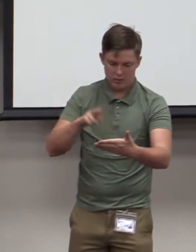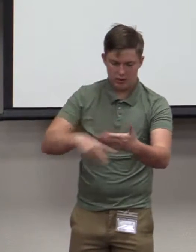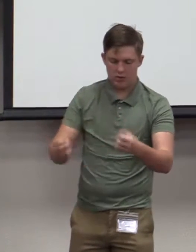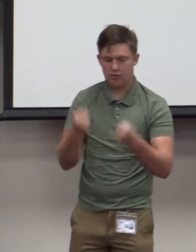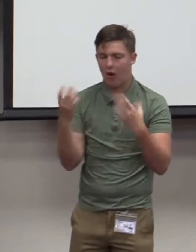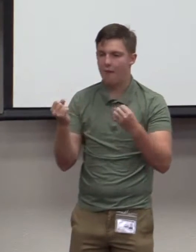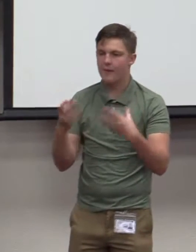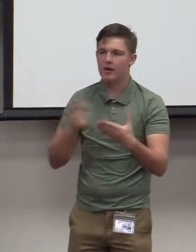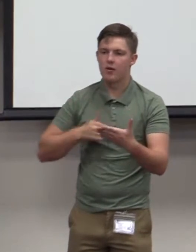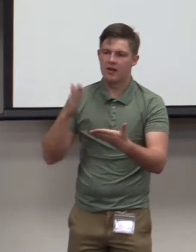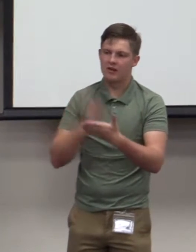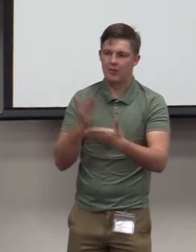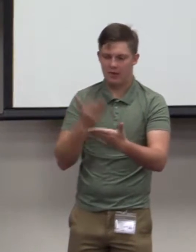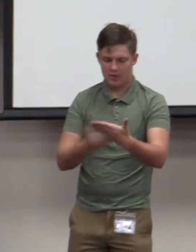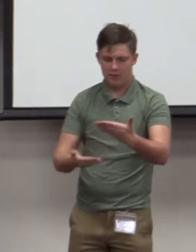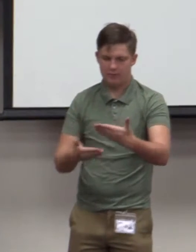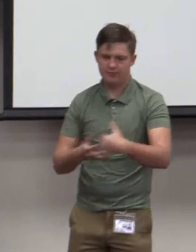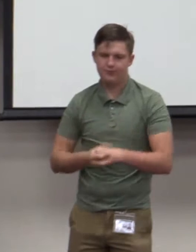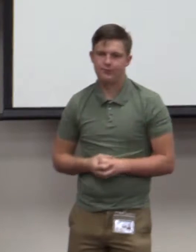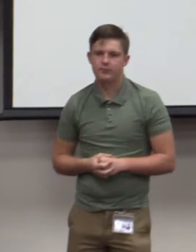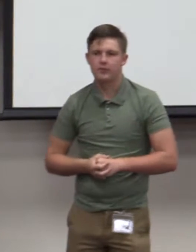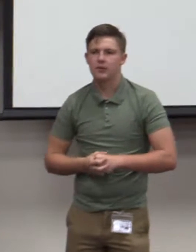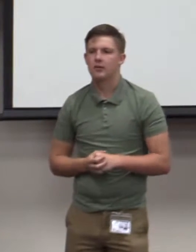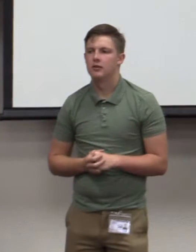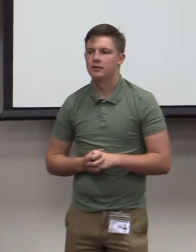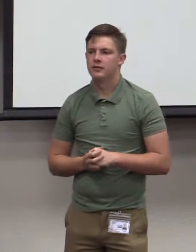So I stopped on this one.